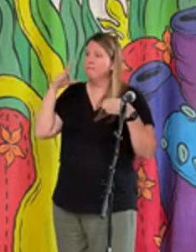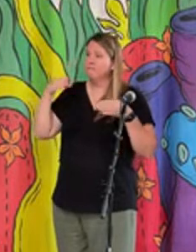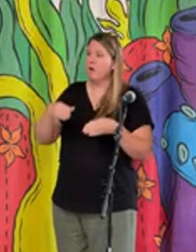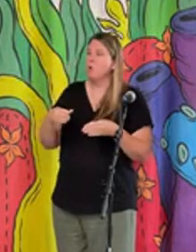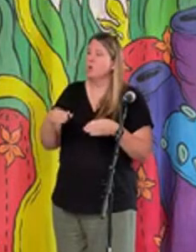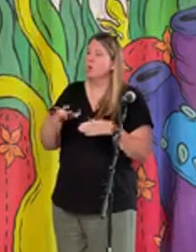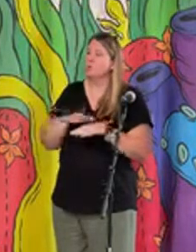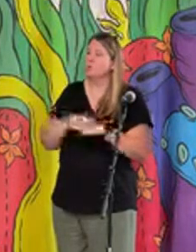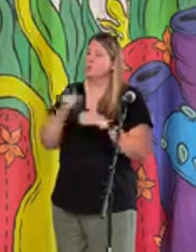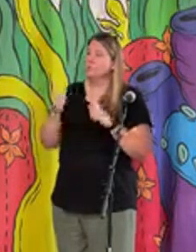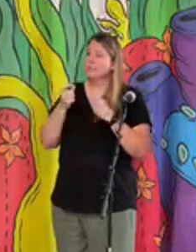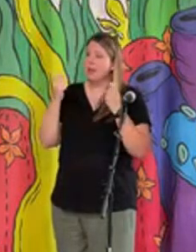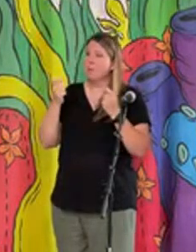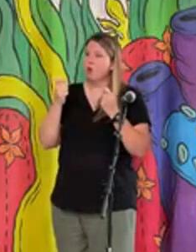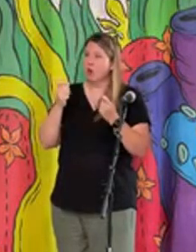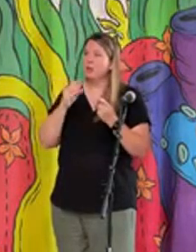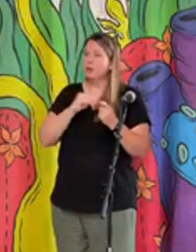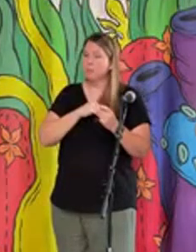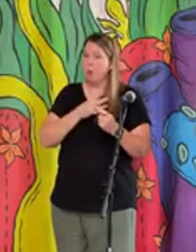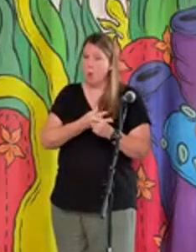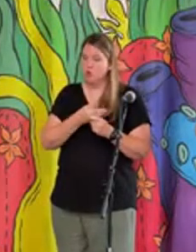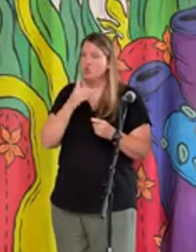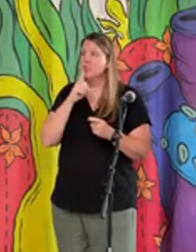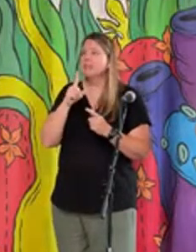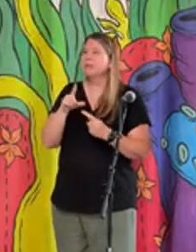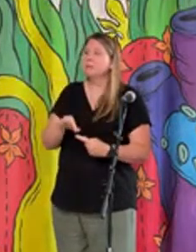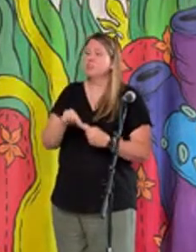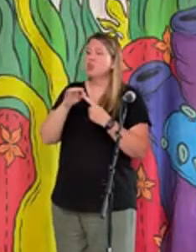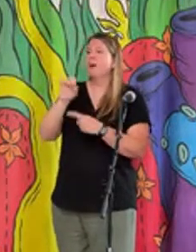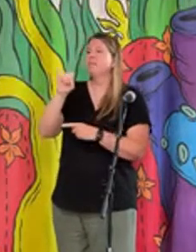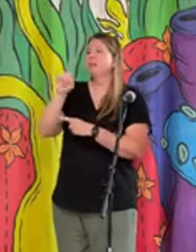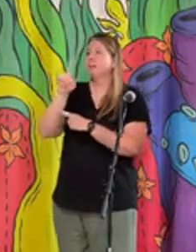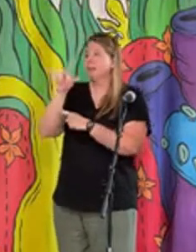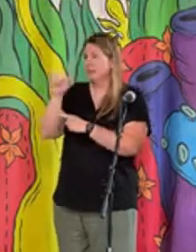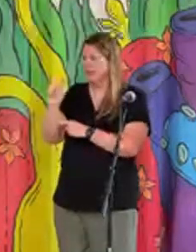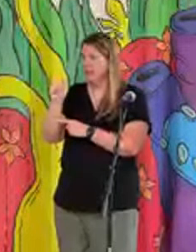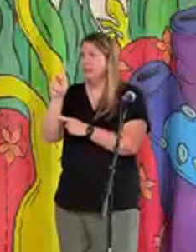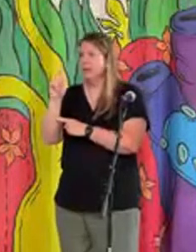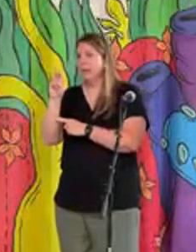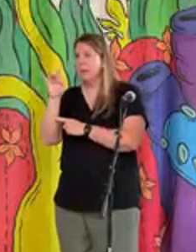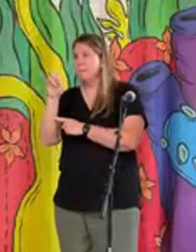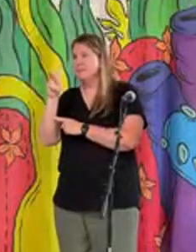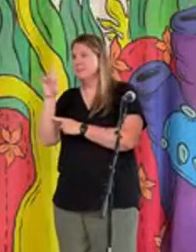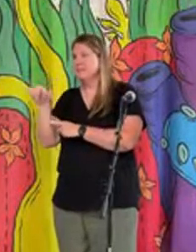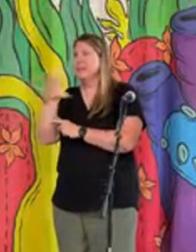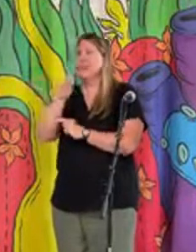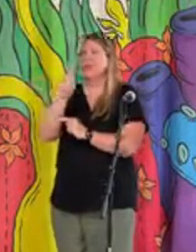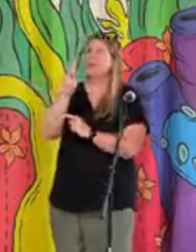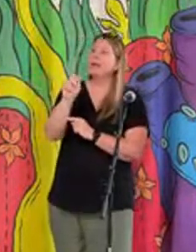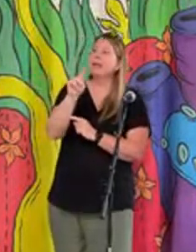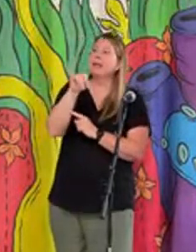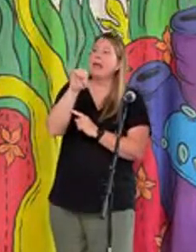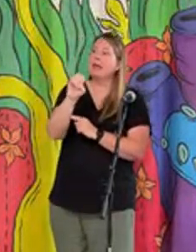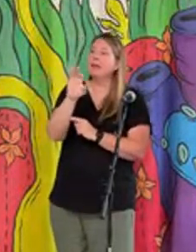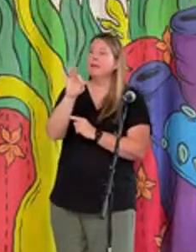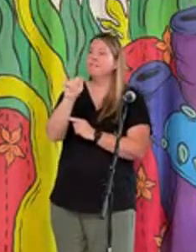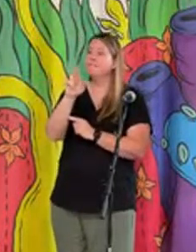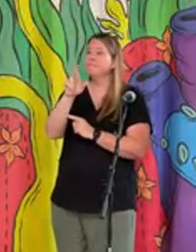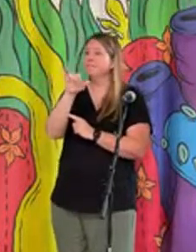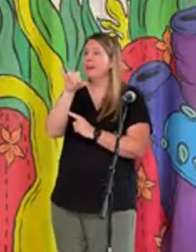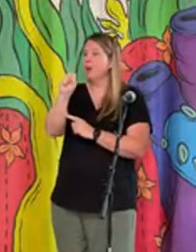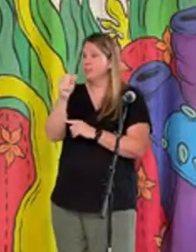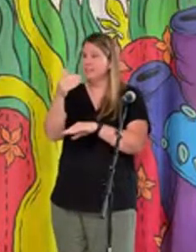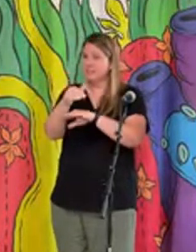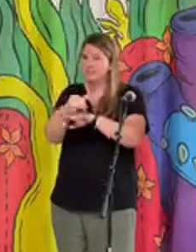celebrating poetry, the poetry in particular of Ilya Kaminsky and Katie Farris tonight, as well as just